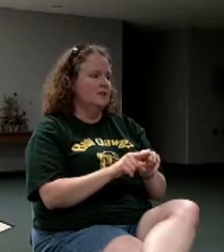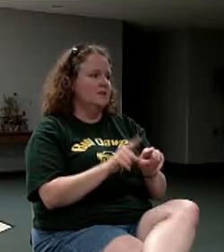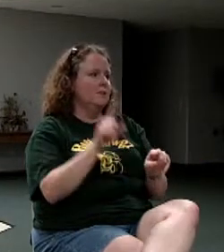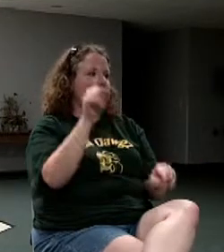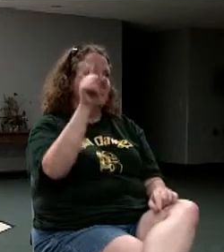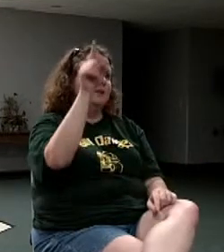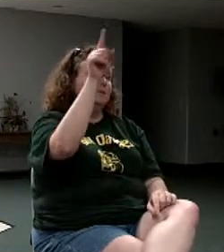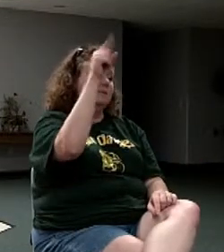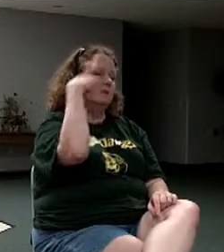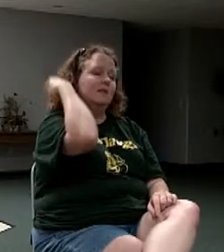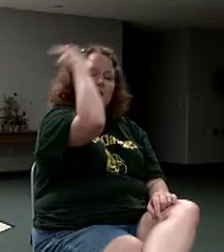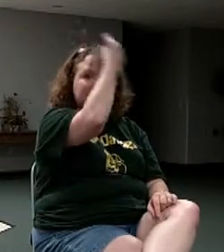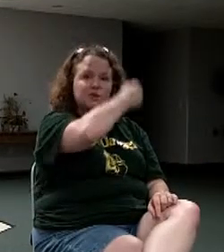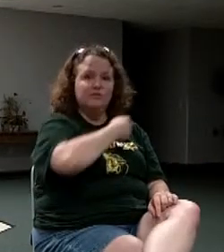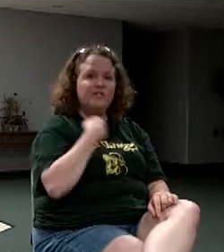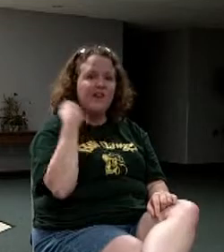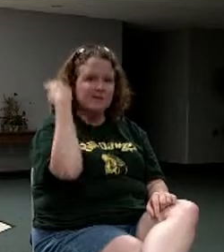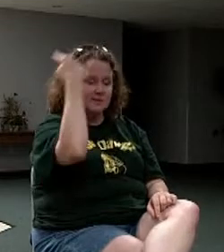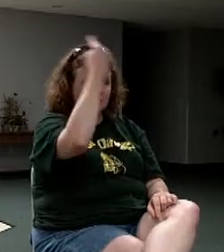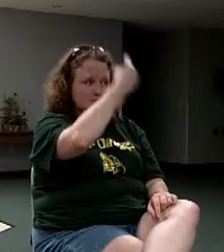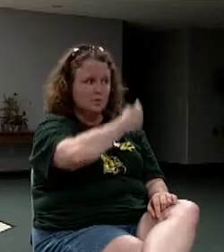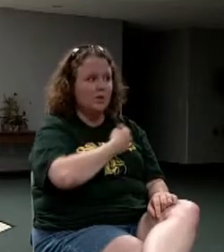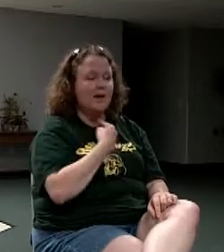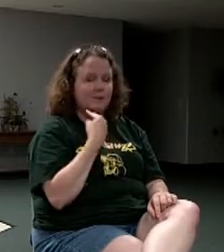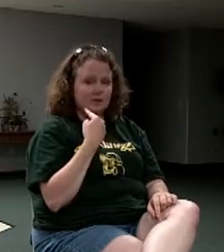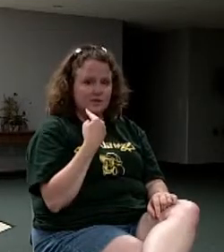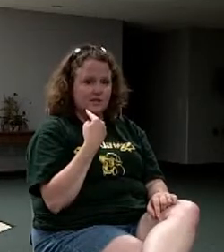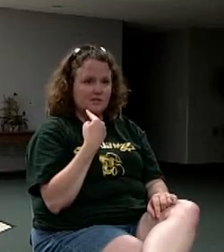it's a portrait, then it's your face or that person's face.